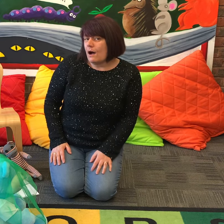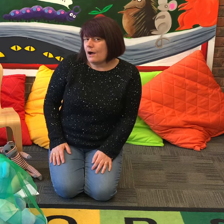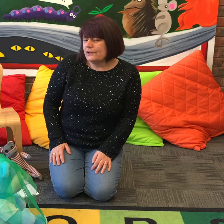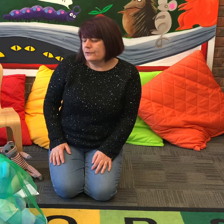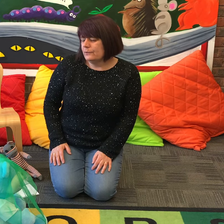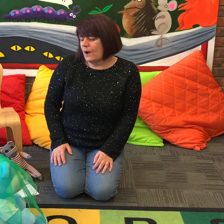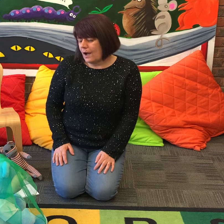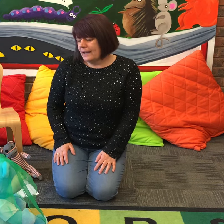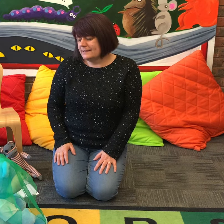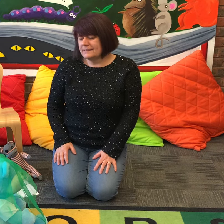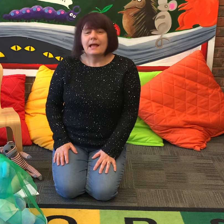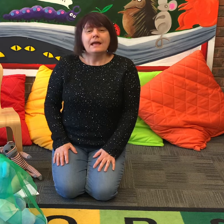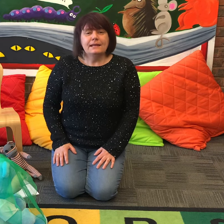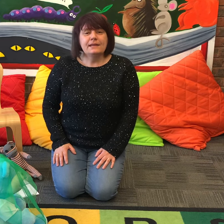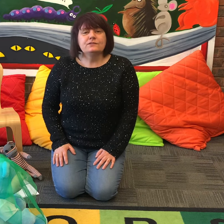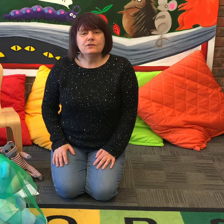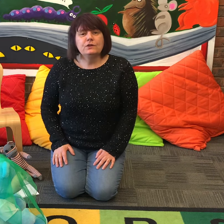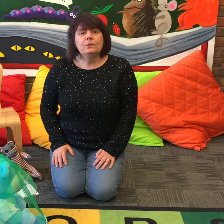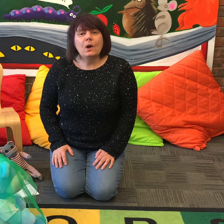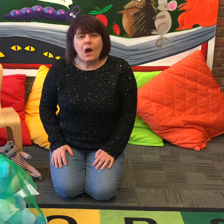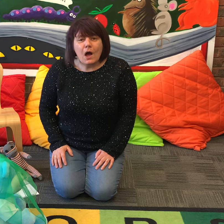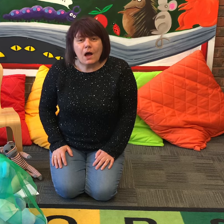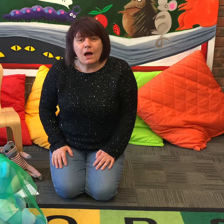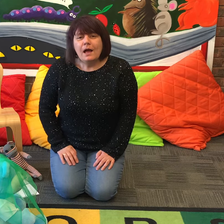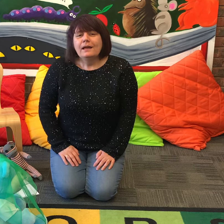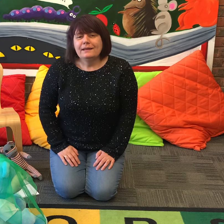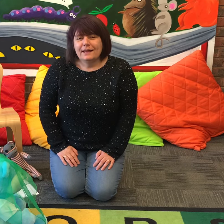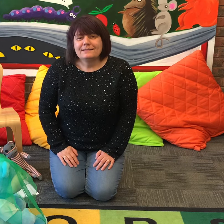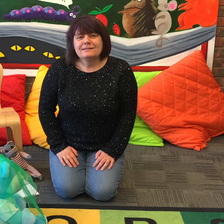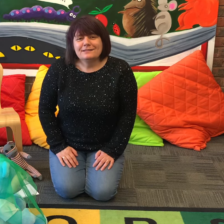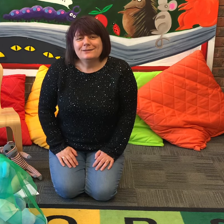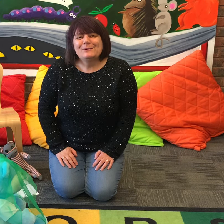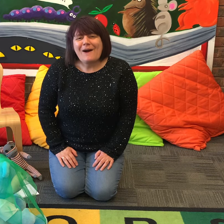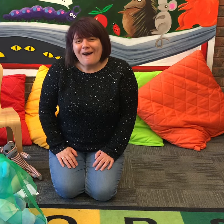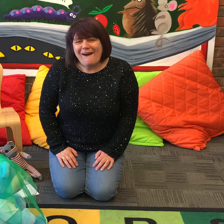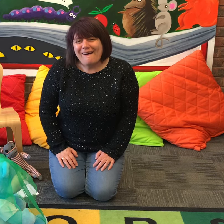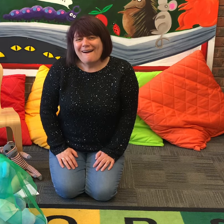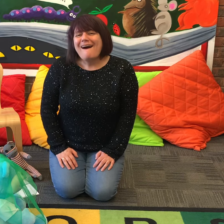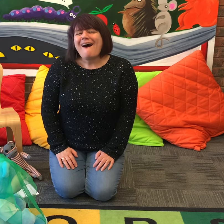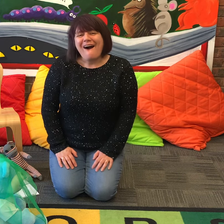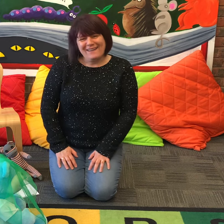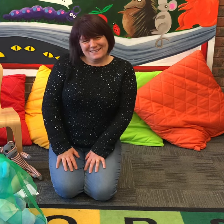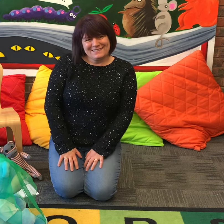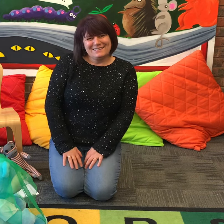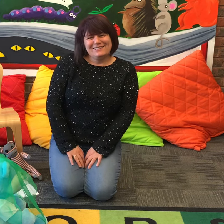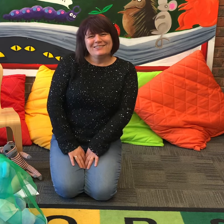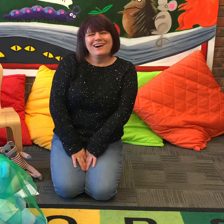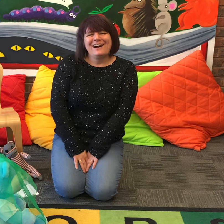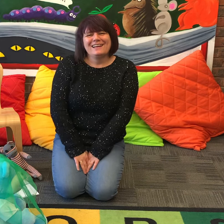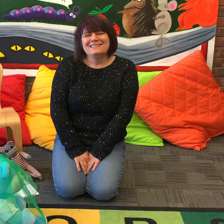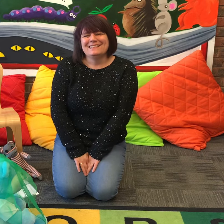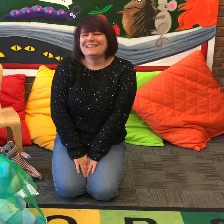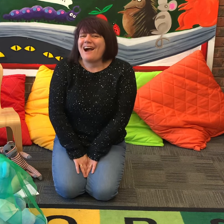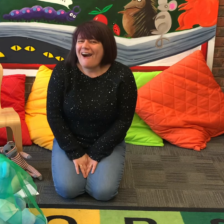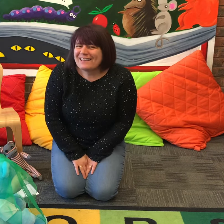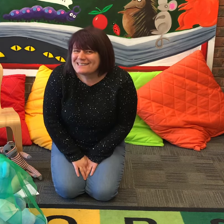you hiding? Yes, you are. Yes, you are. I can see you hiding. I can see